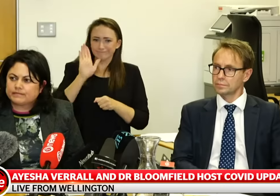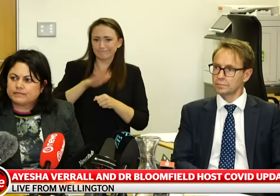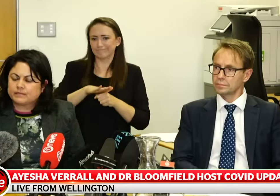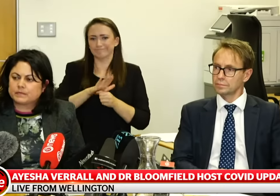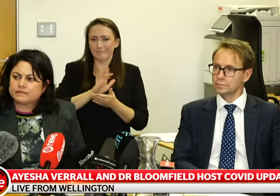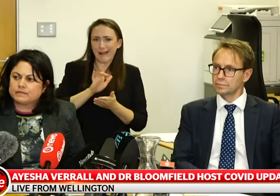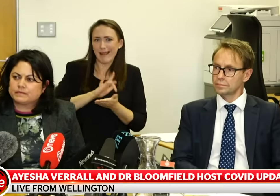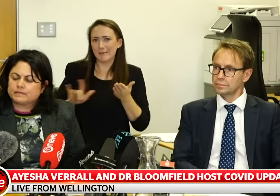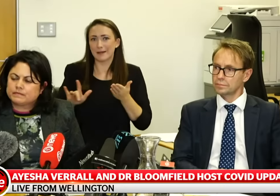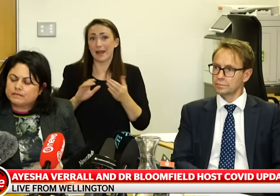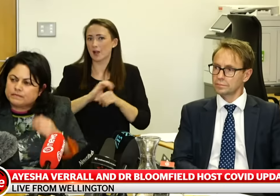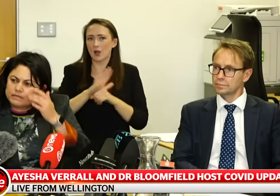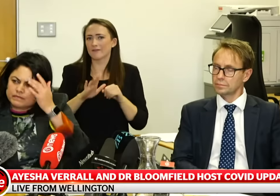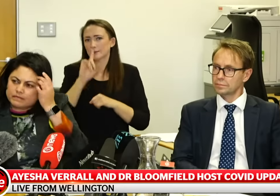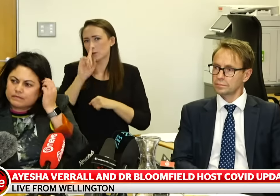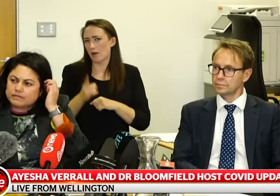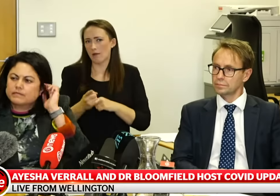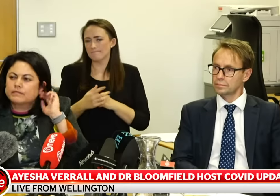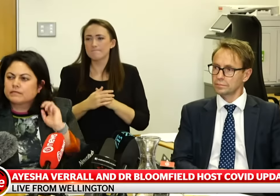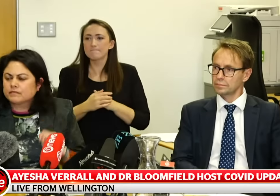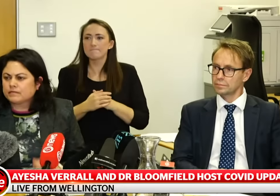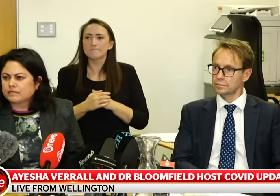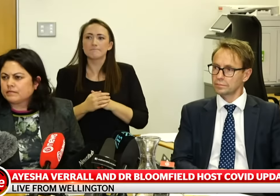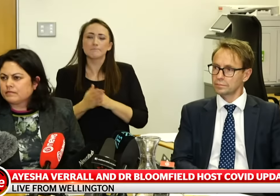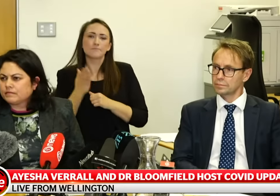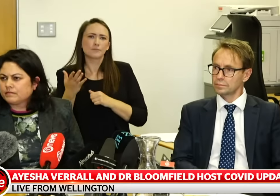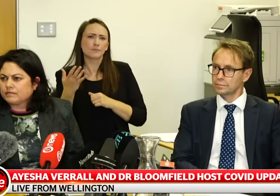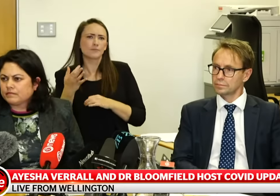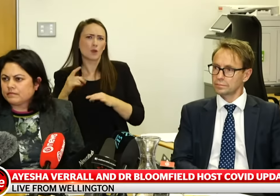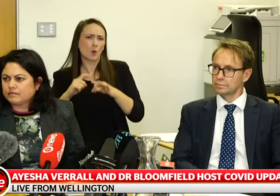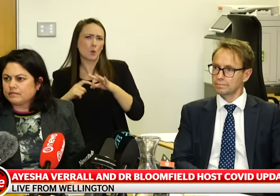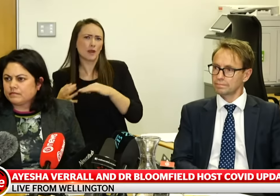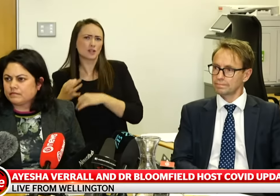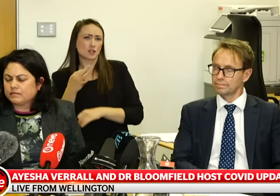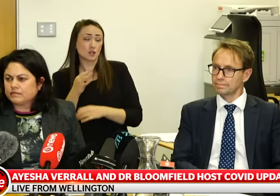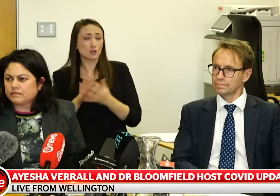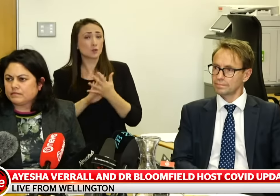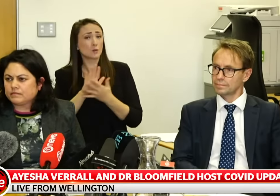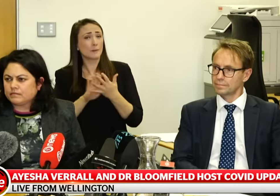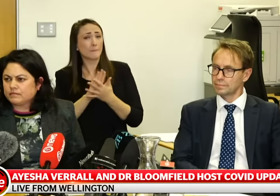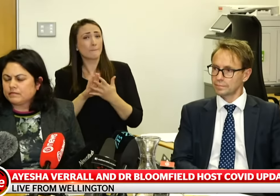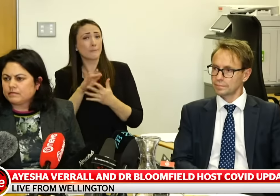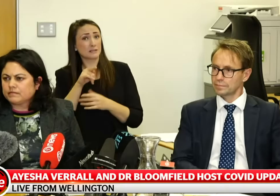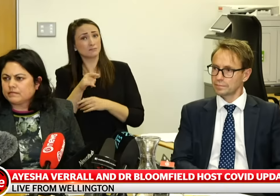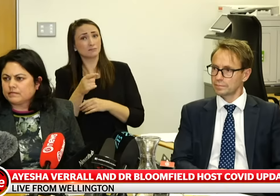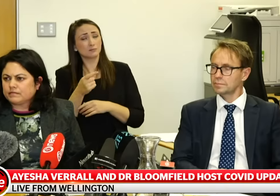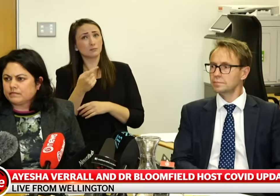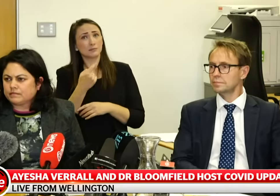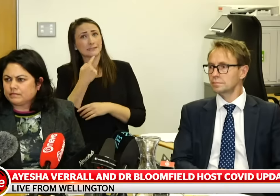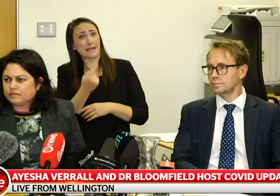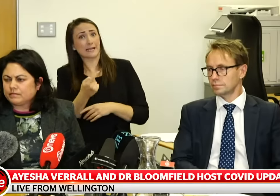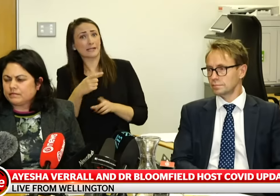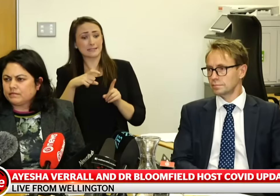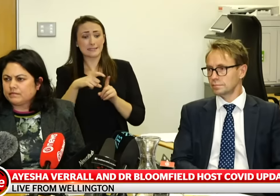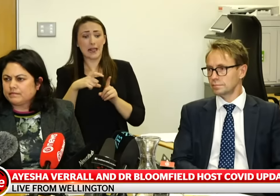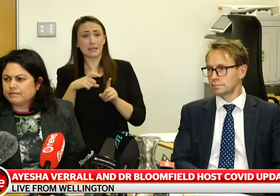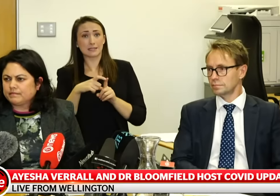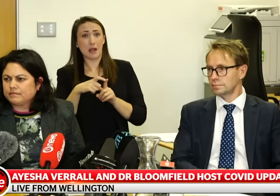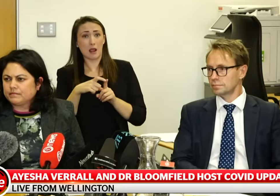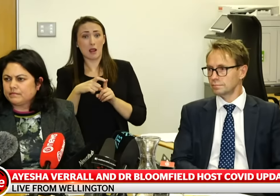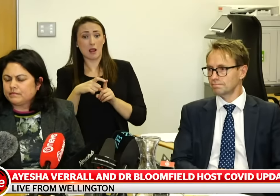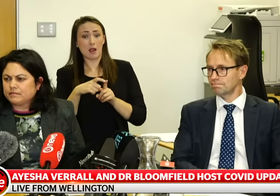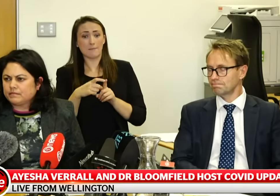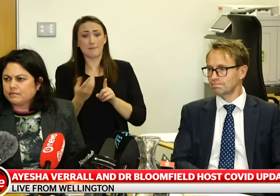hindsight, the very stringent lockdown approach applied to the Delta variant was perhaps not the right